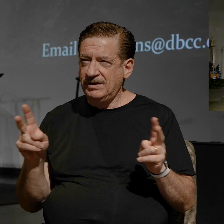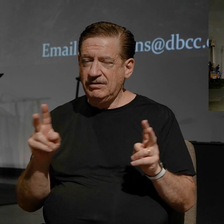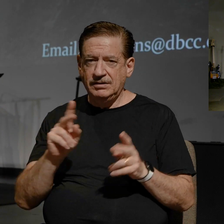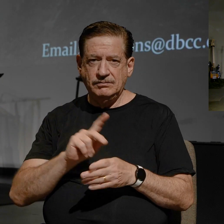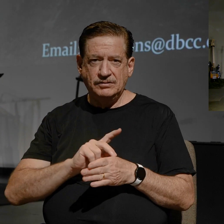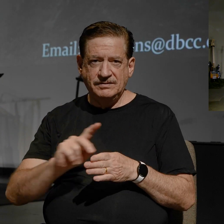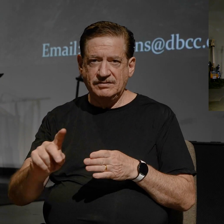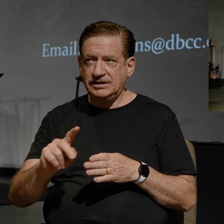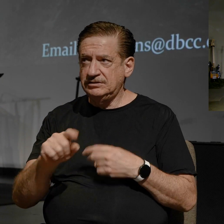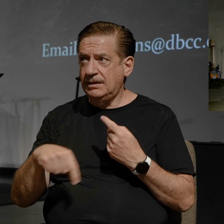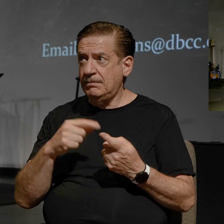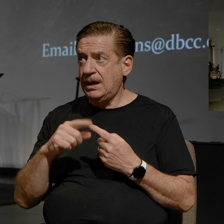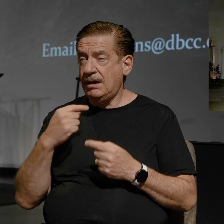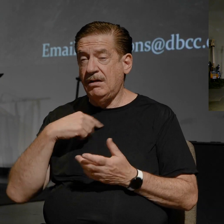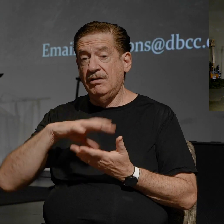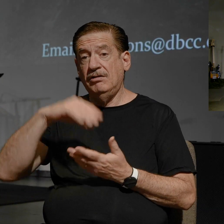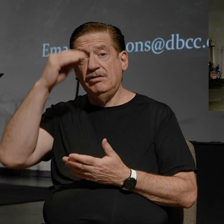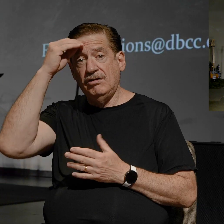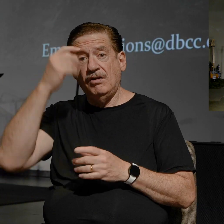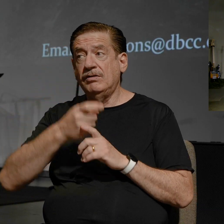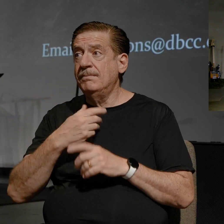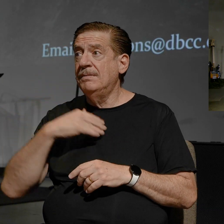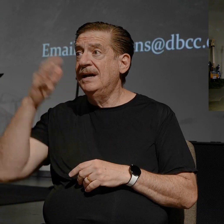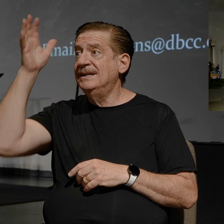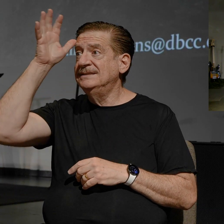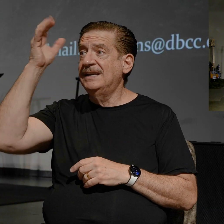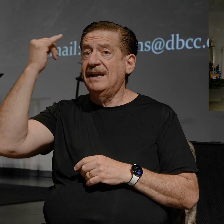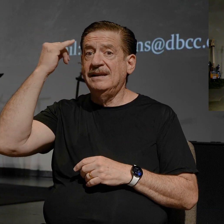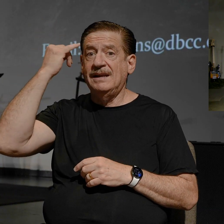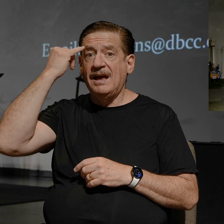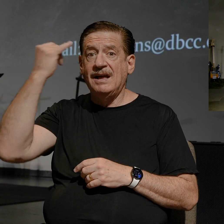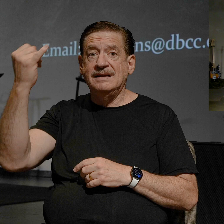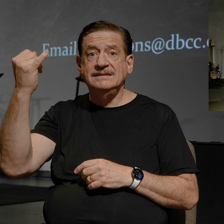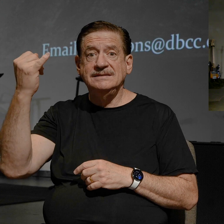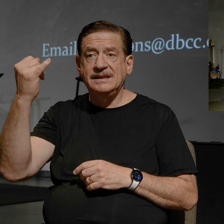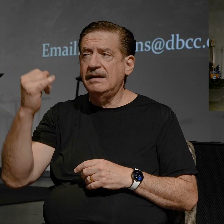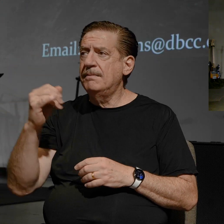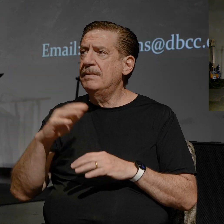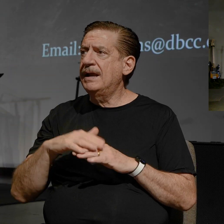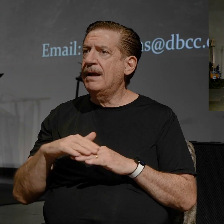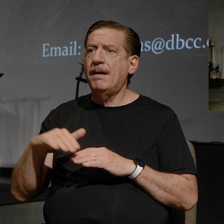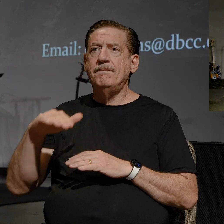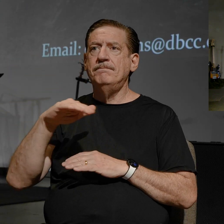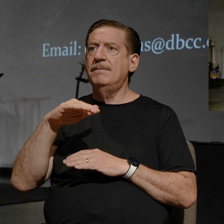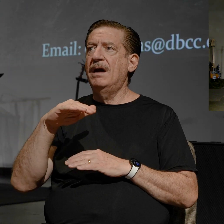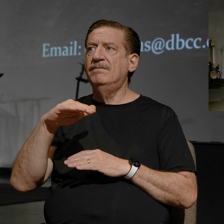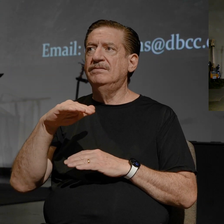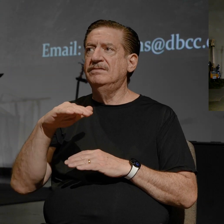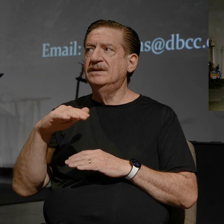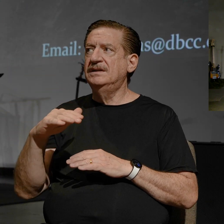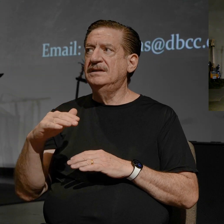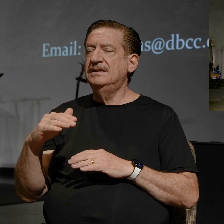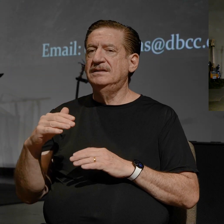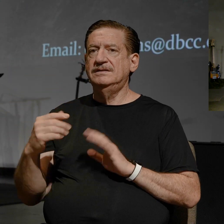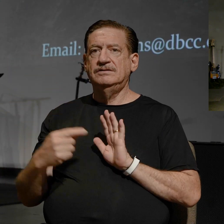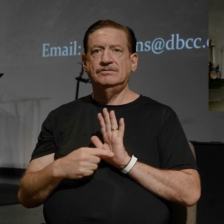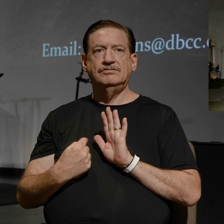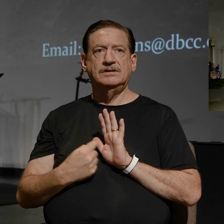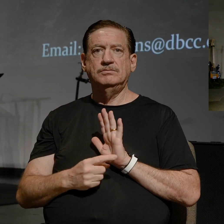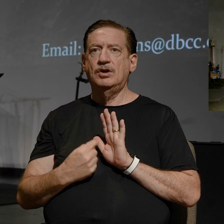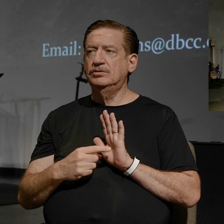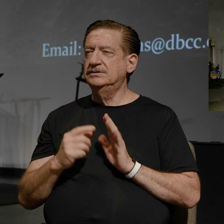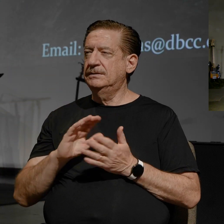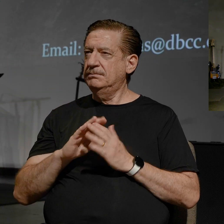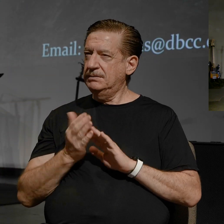it. I learned from my dad the idea of being above reproach, to be the kind of person that